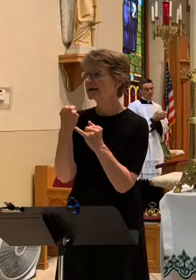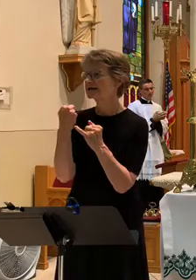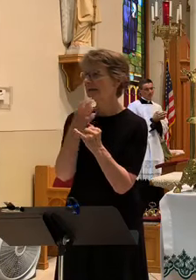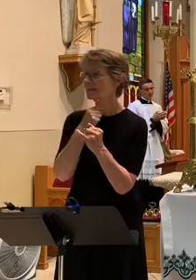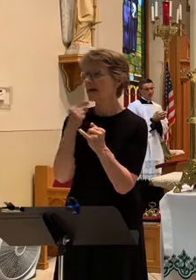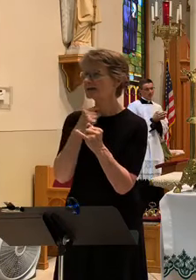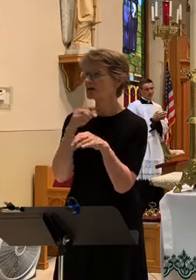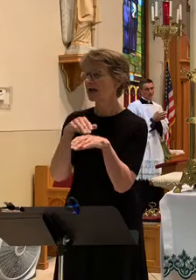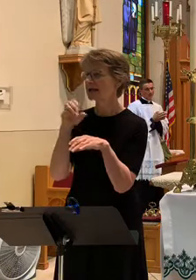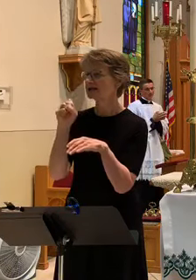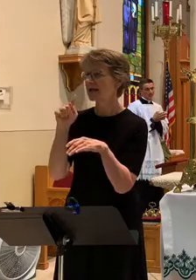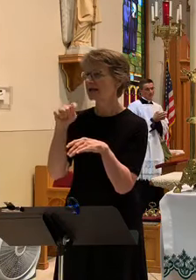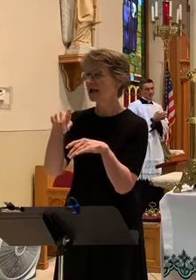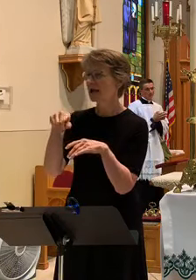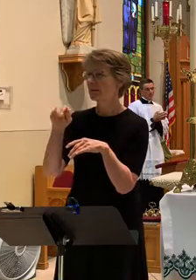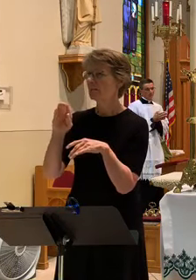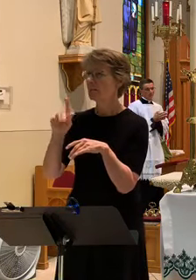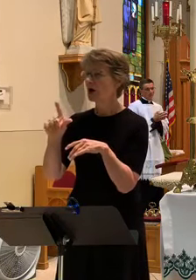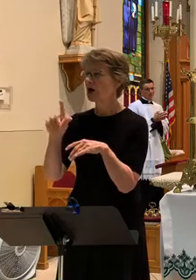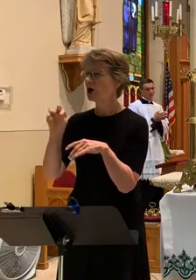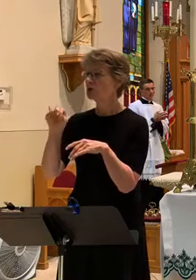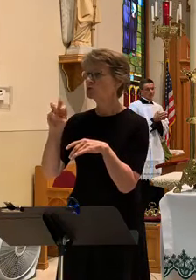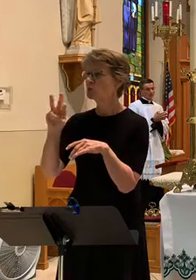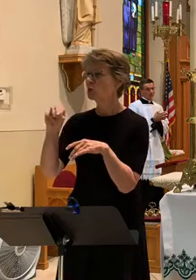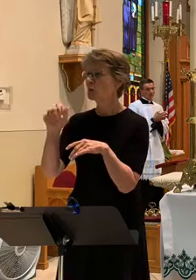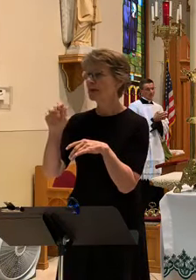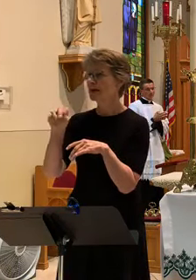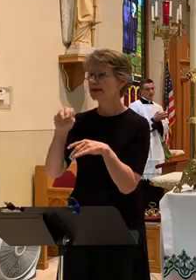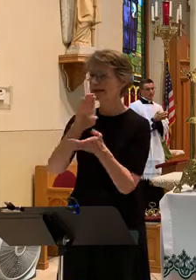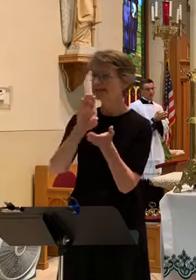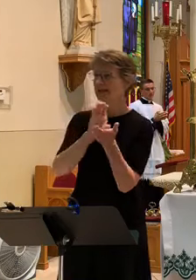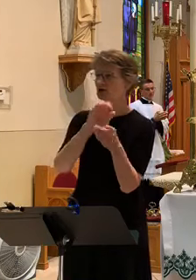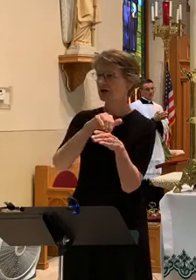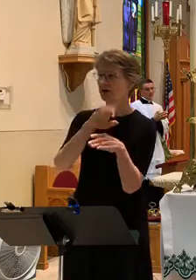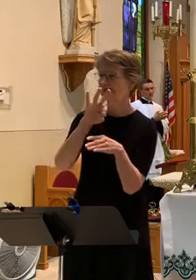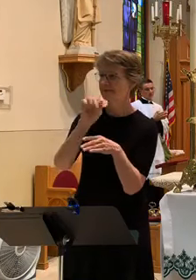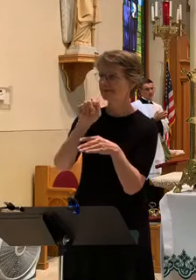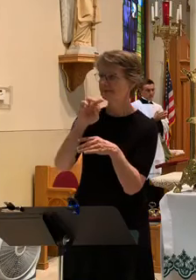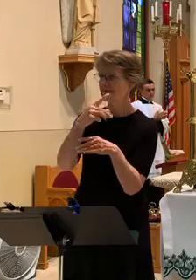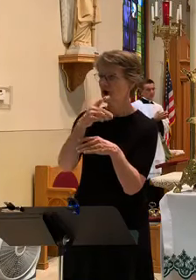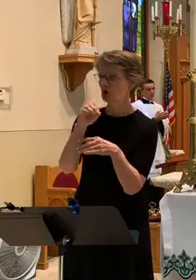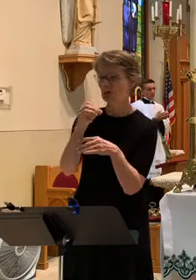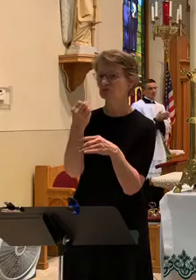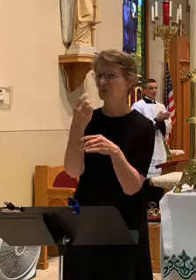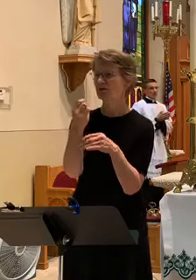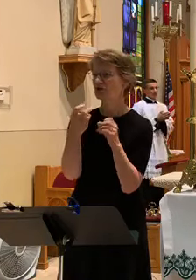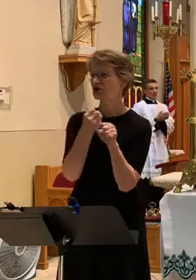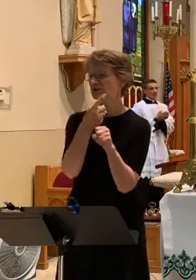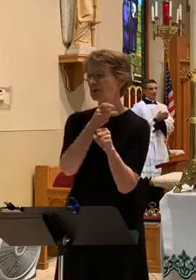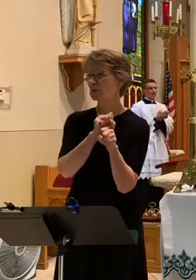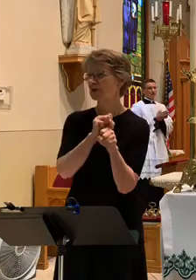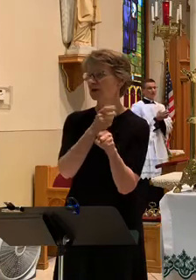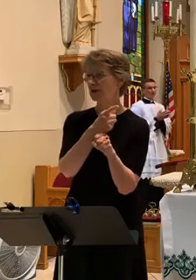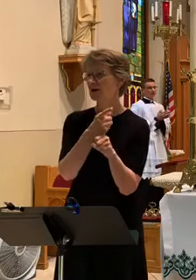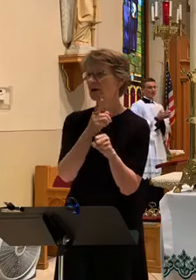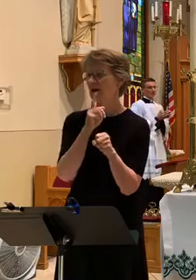at St. Paul's Newman Center in Fargo, and been there, I think, about 12 years now, and has